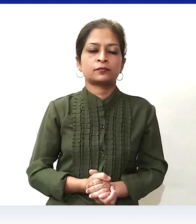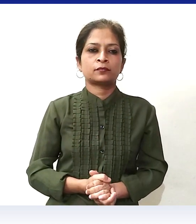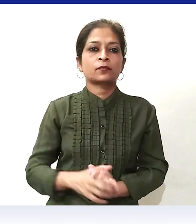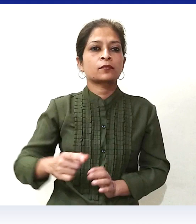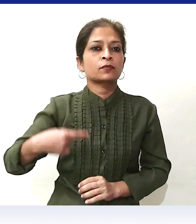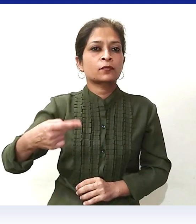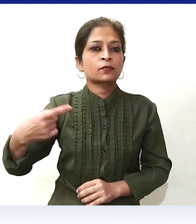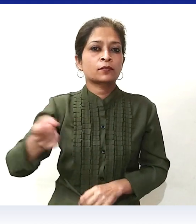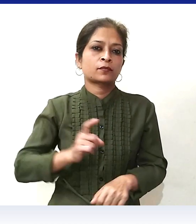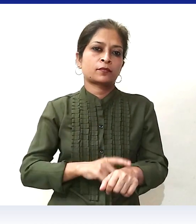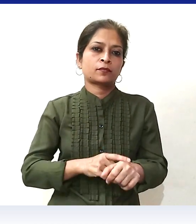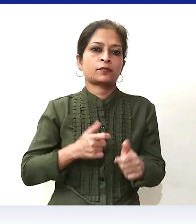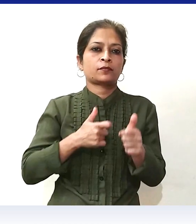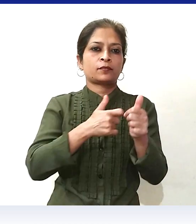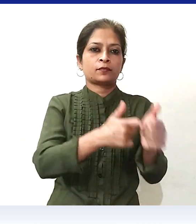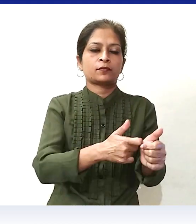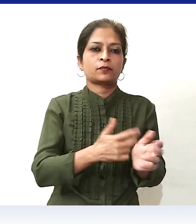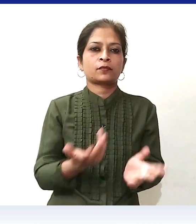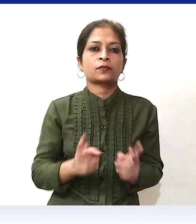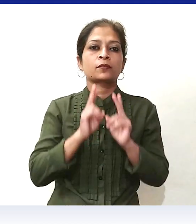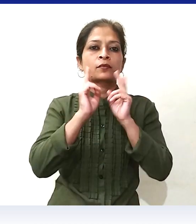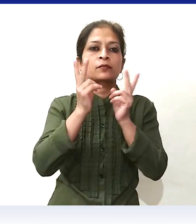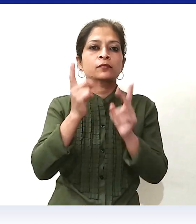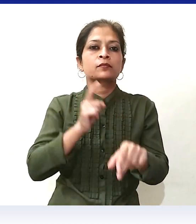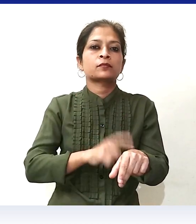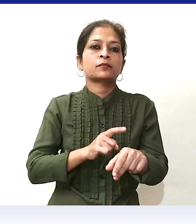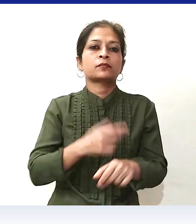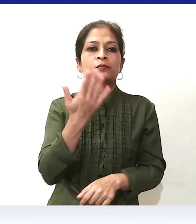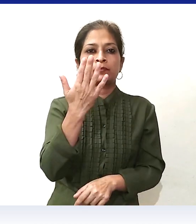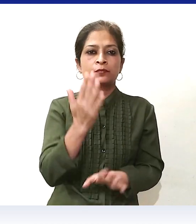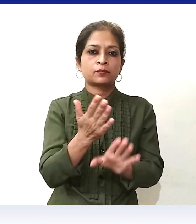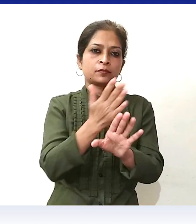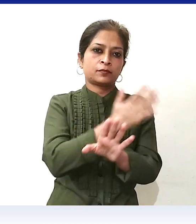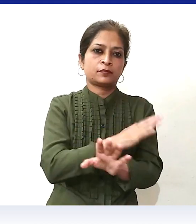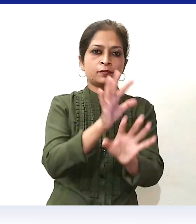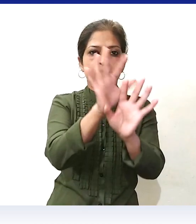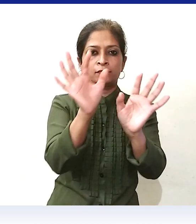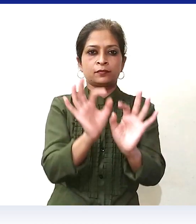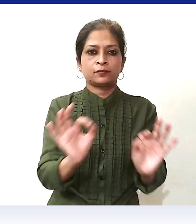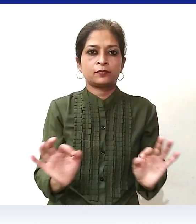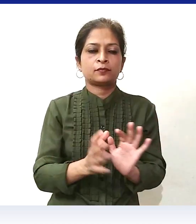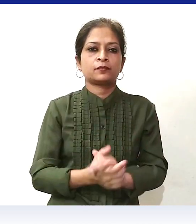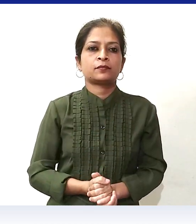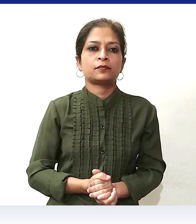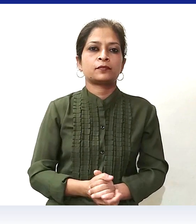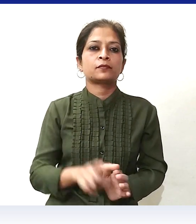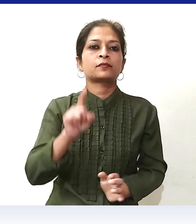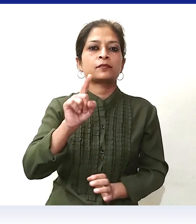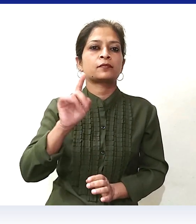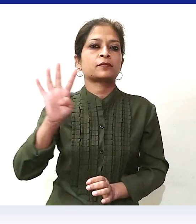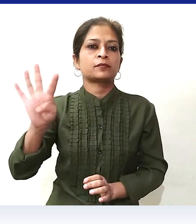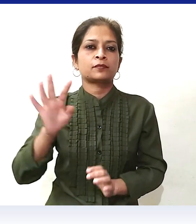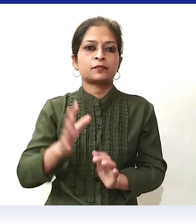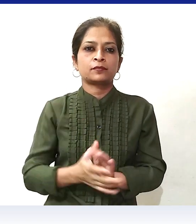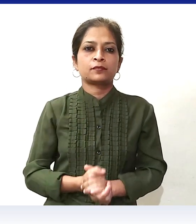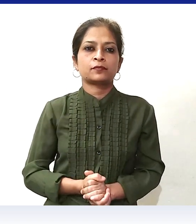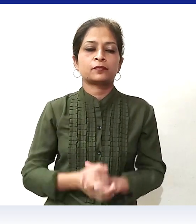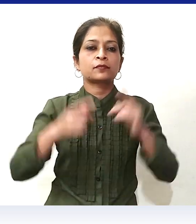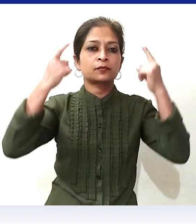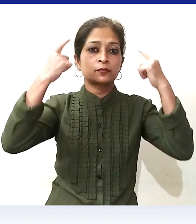always be on time or five minutes early for meeting number fourteen